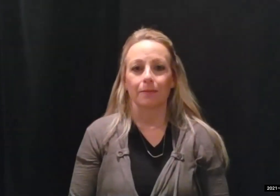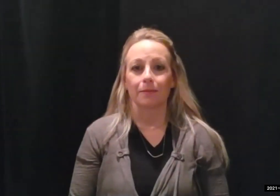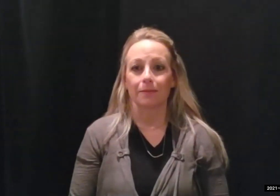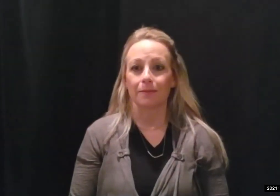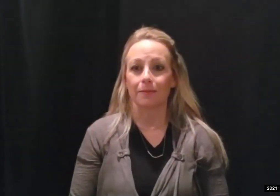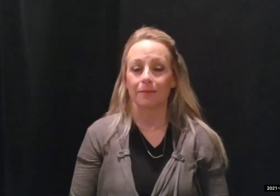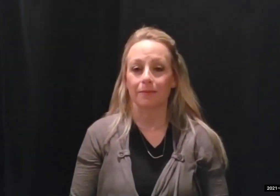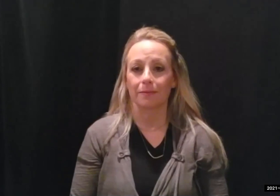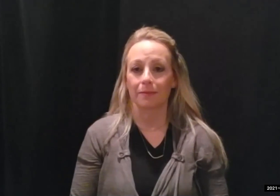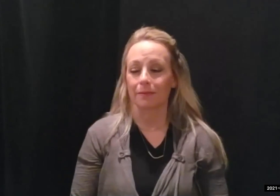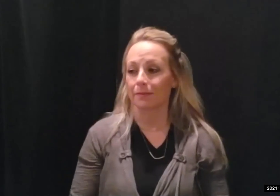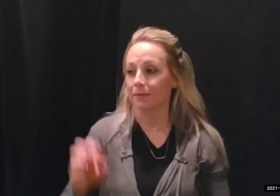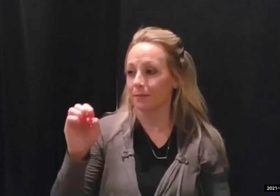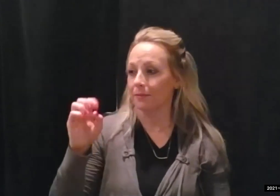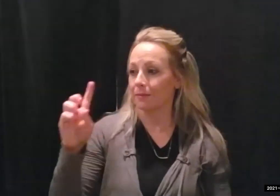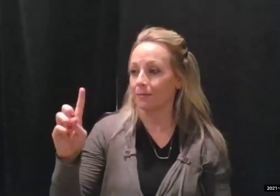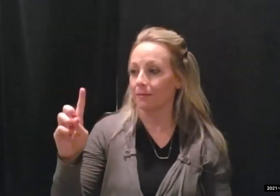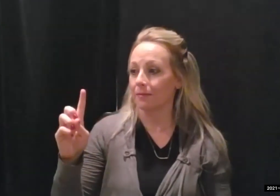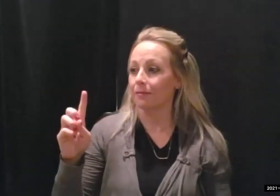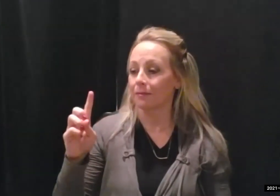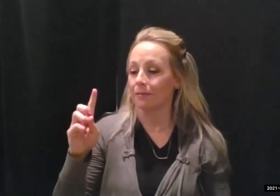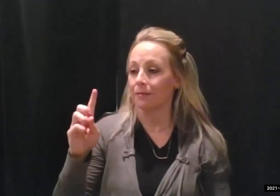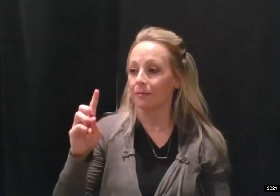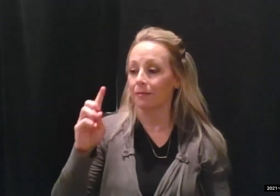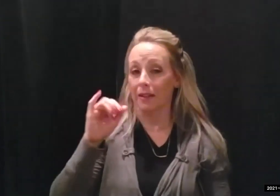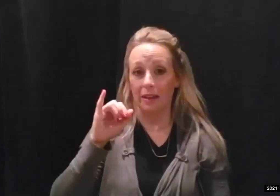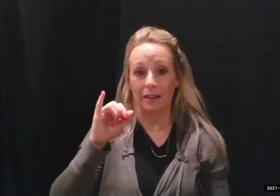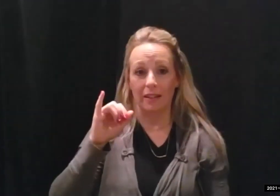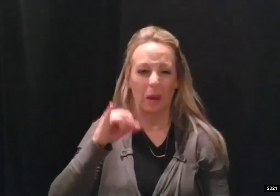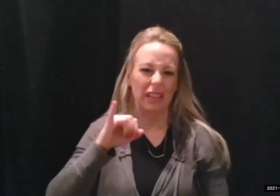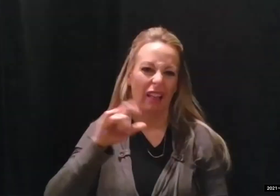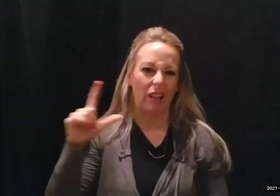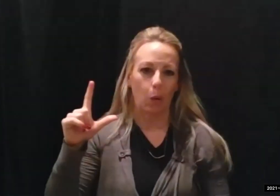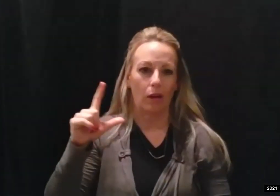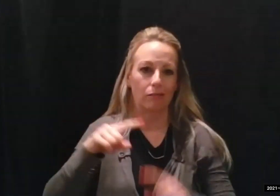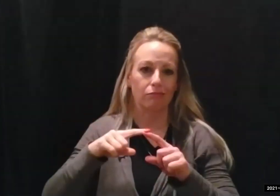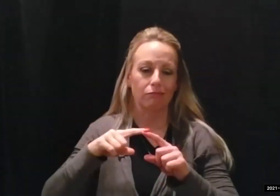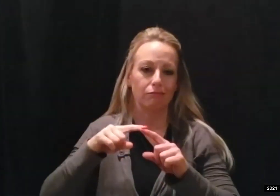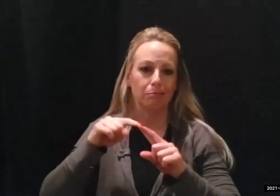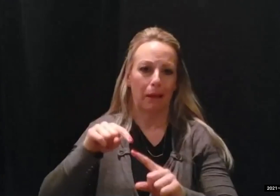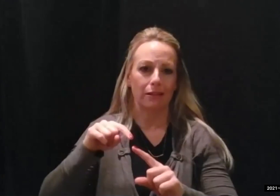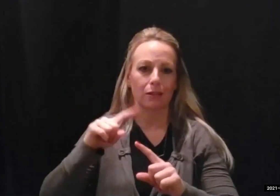And that was a Illinois-based question, but do you have anything to add?